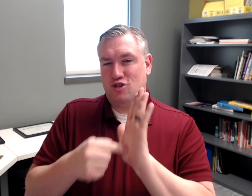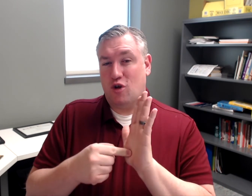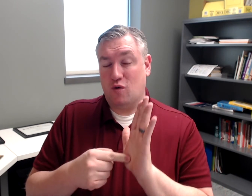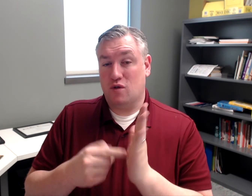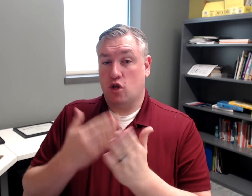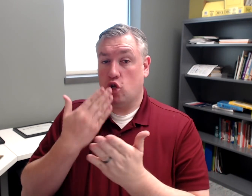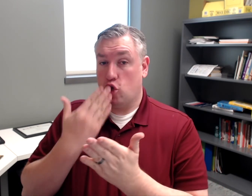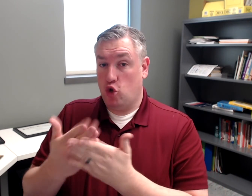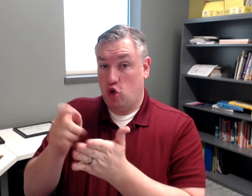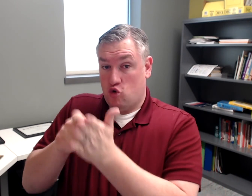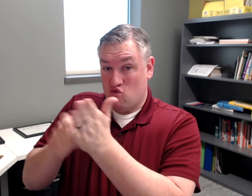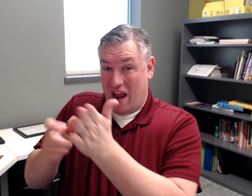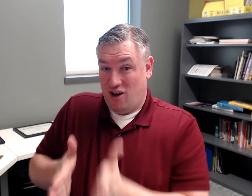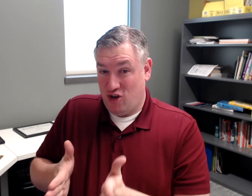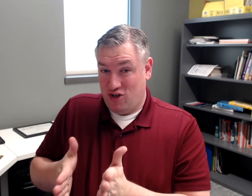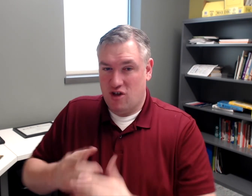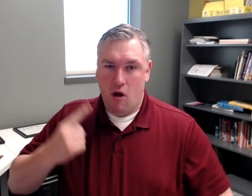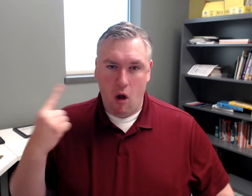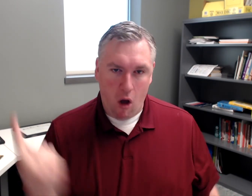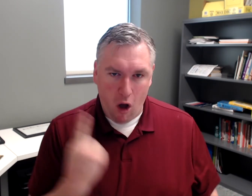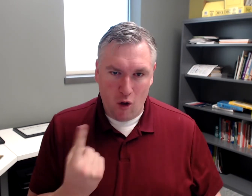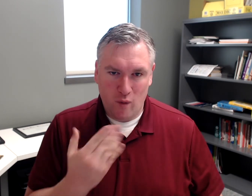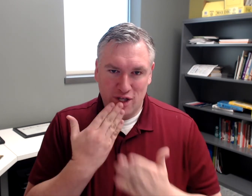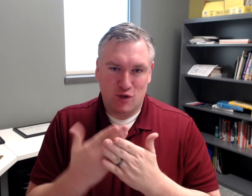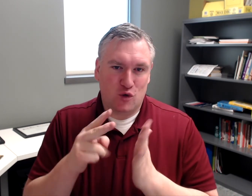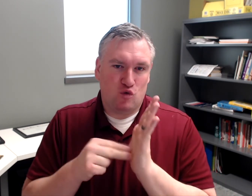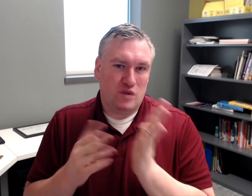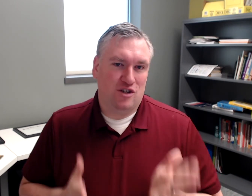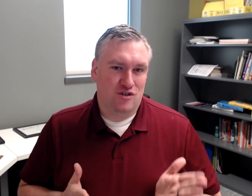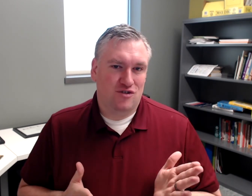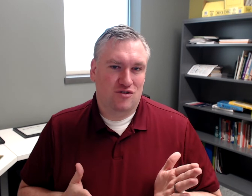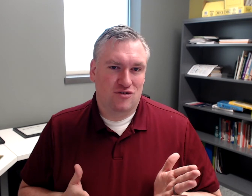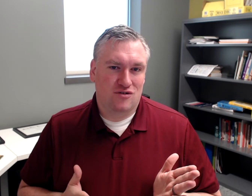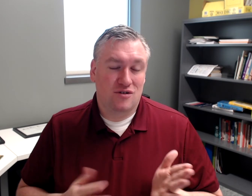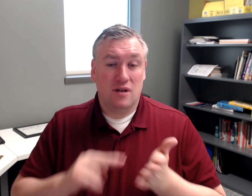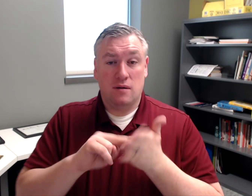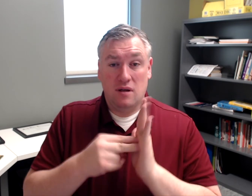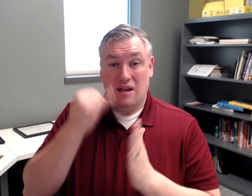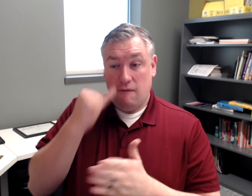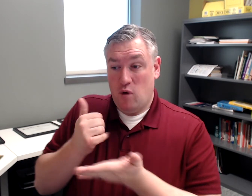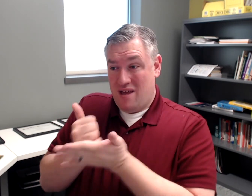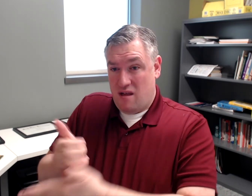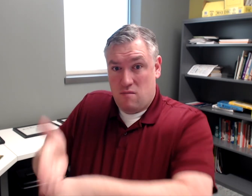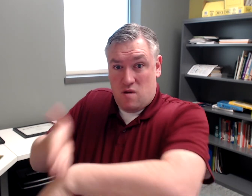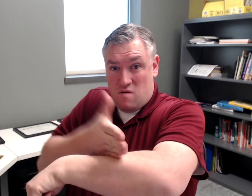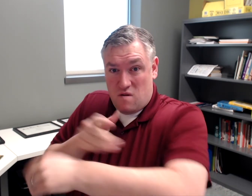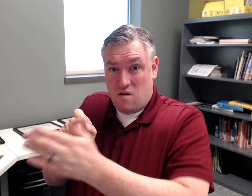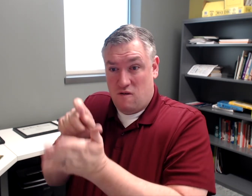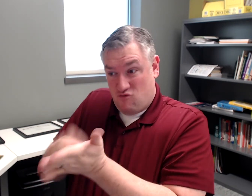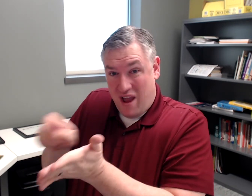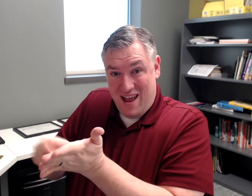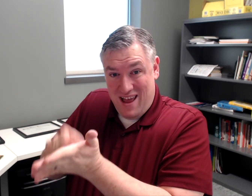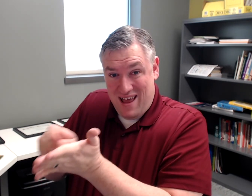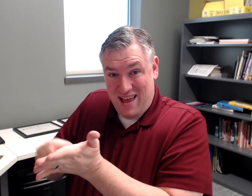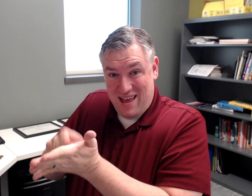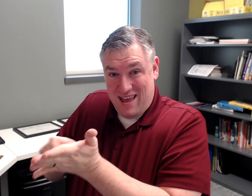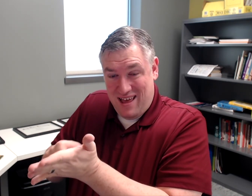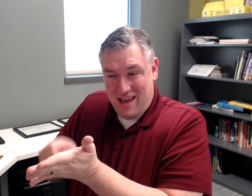research shows good writers are always good readers. Means if we help students improve their